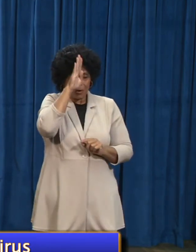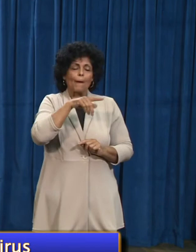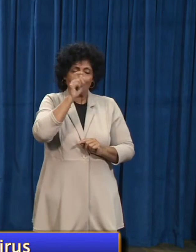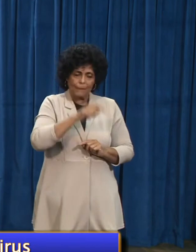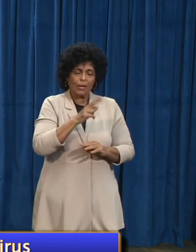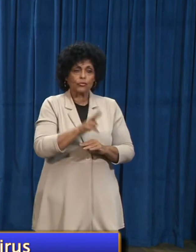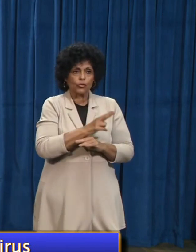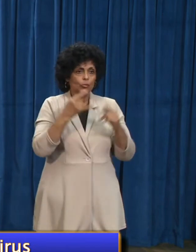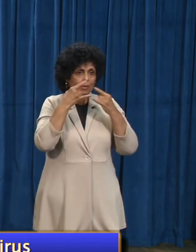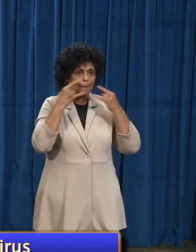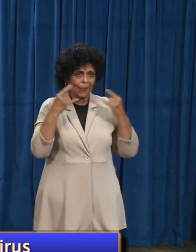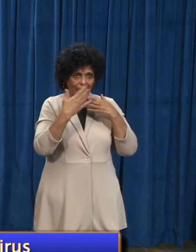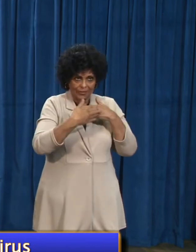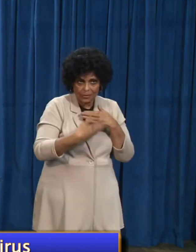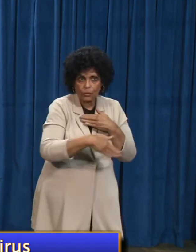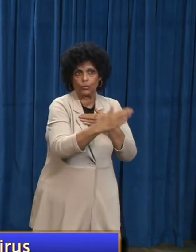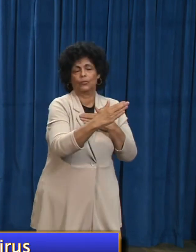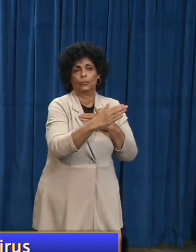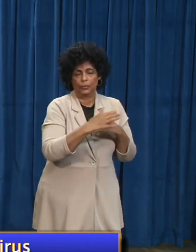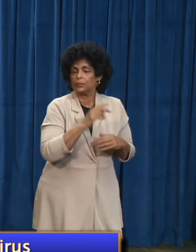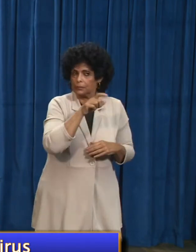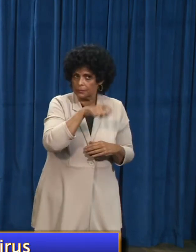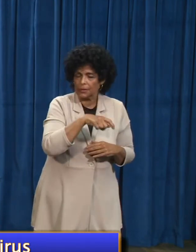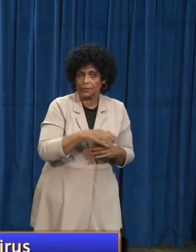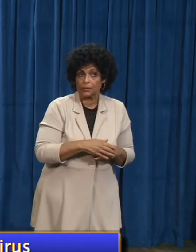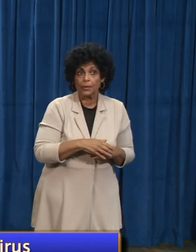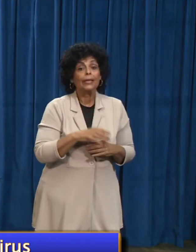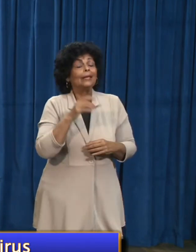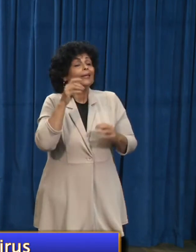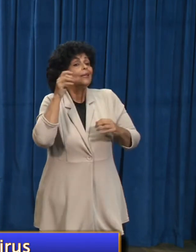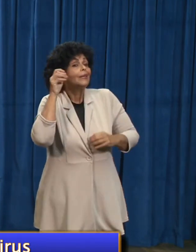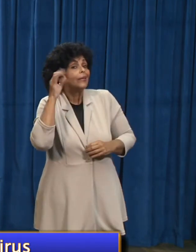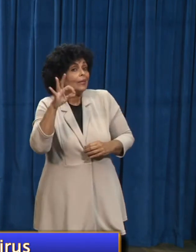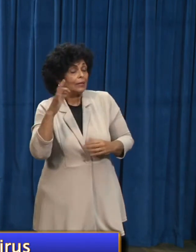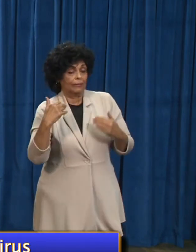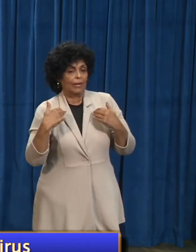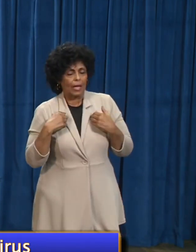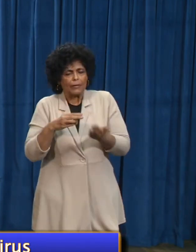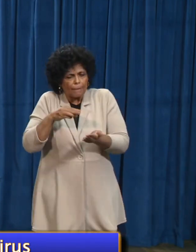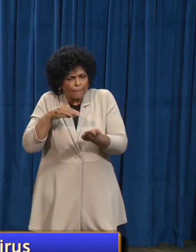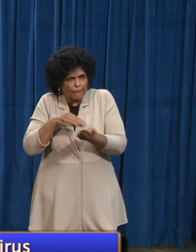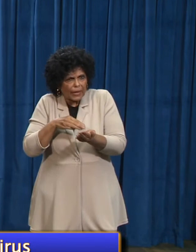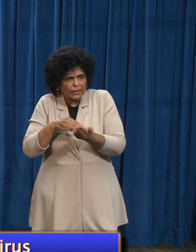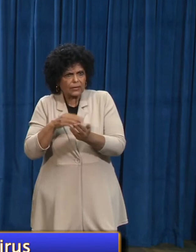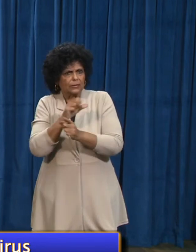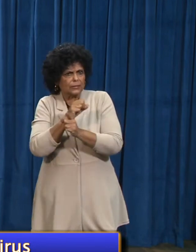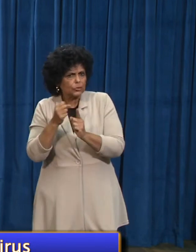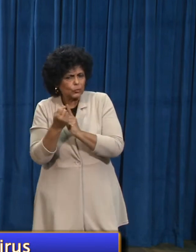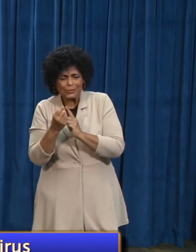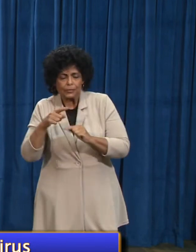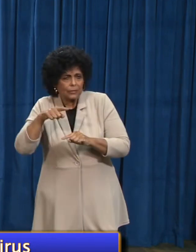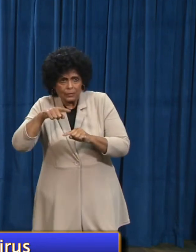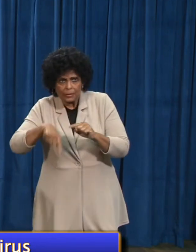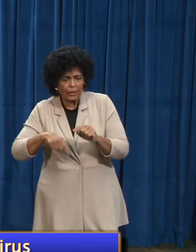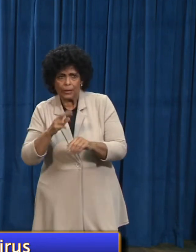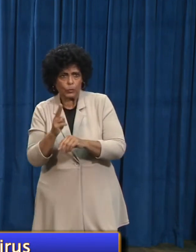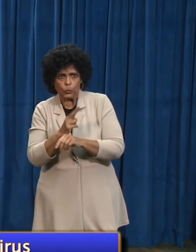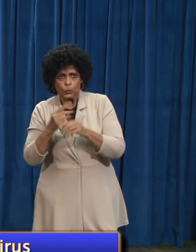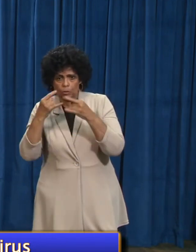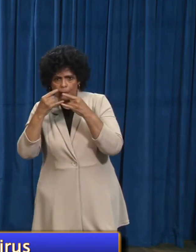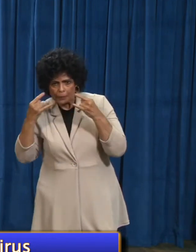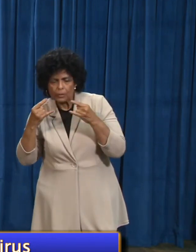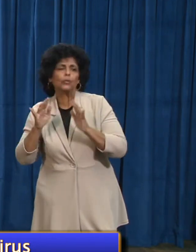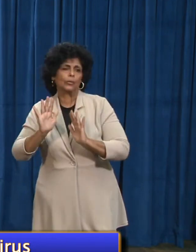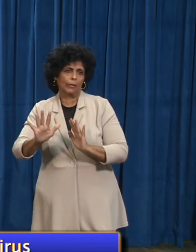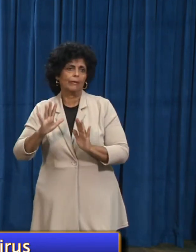You know, there's one exception. If they have a medical condition prohibiting the use of facial